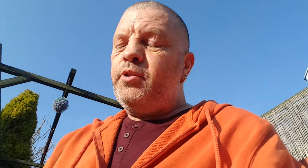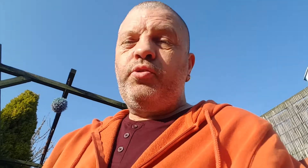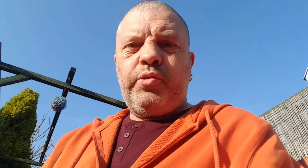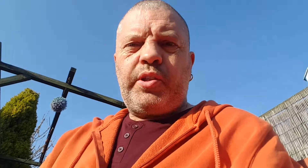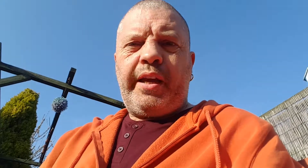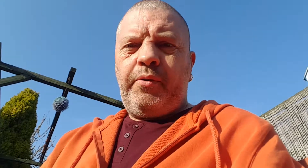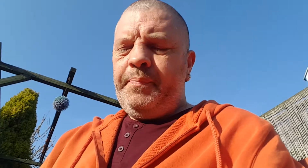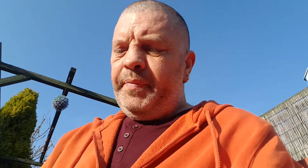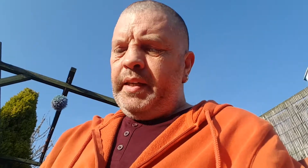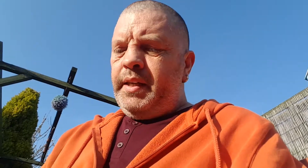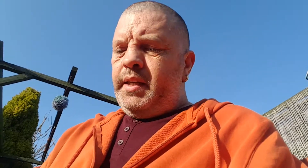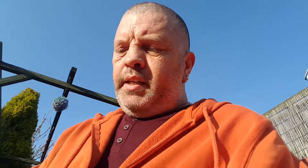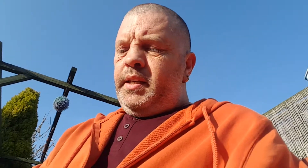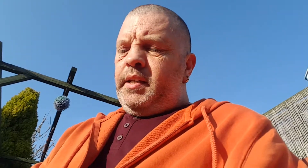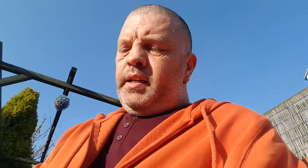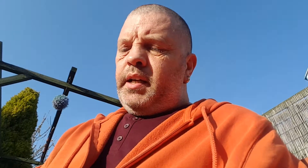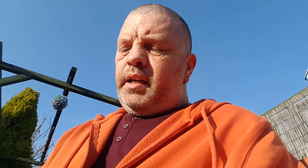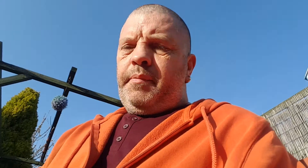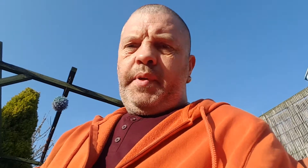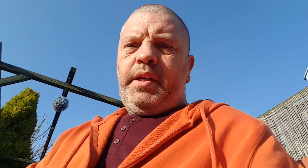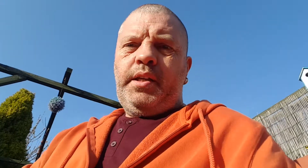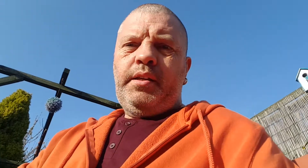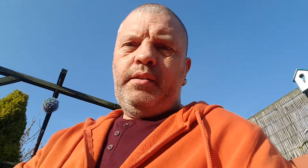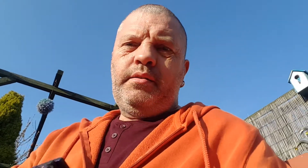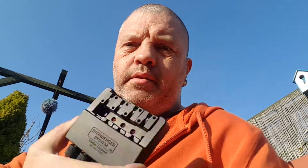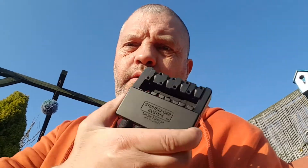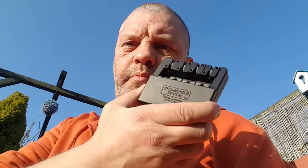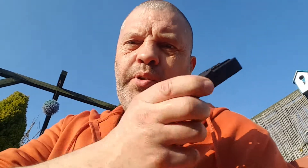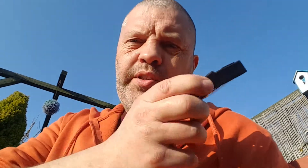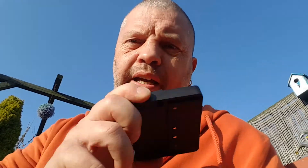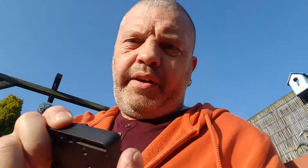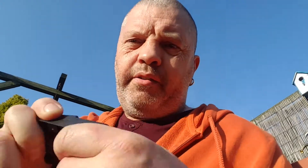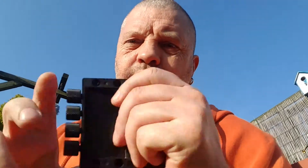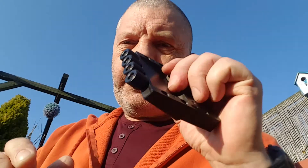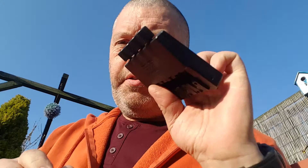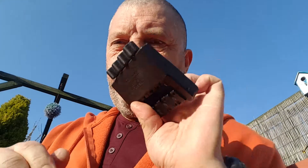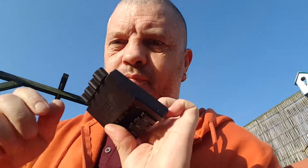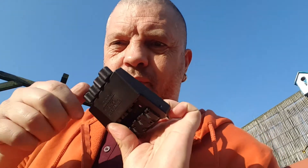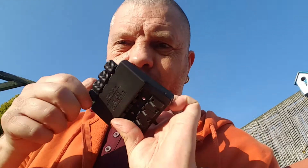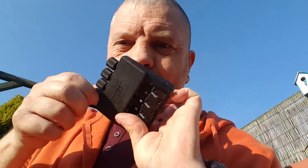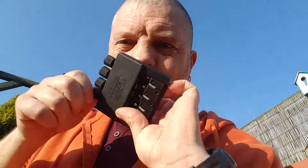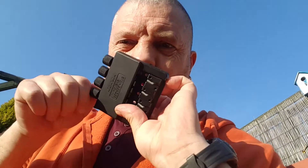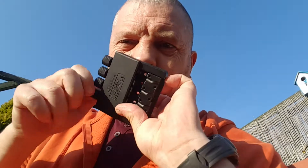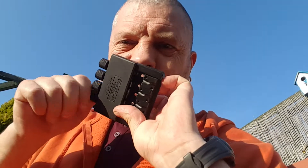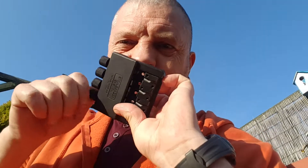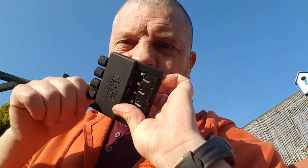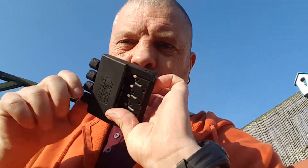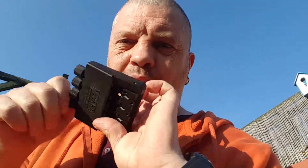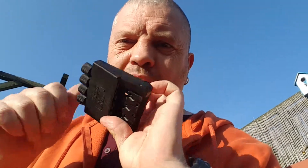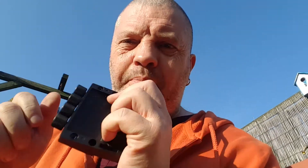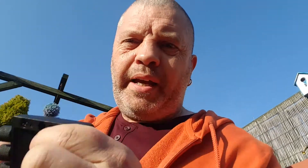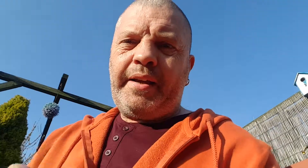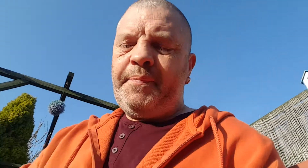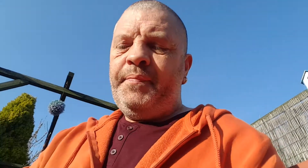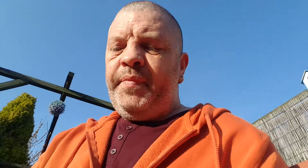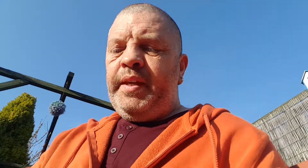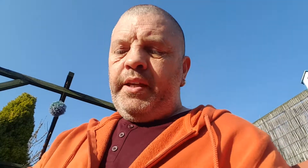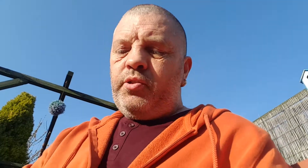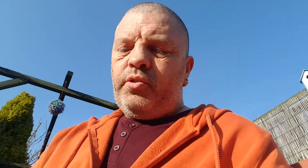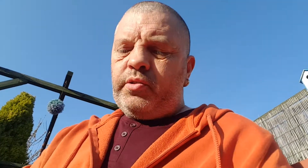Short scale. I'm going to put this down now because I keep winding these in and winding them back. Short